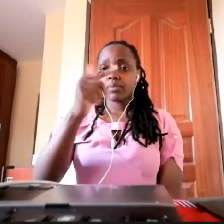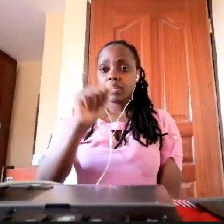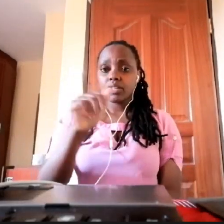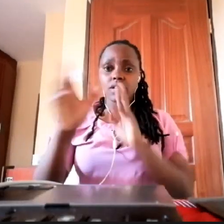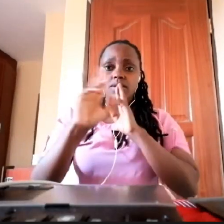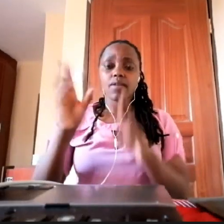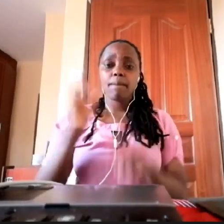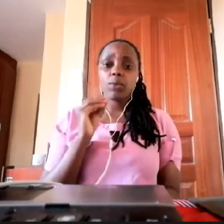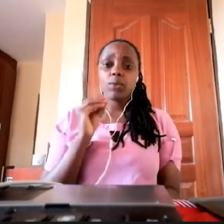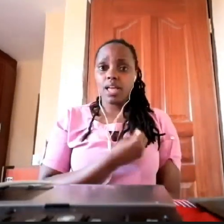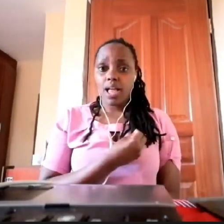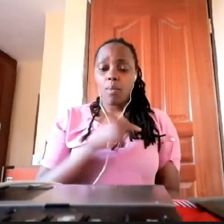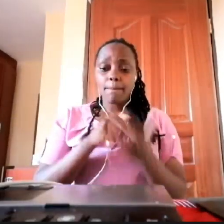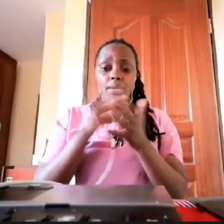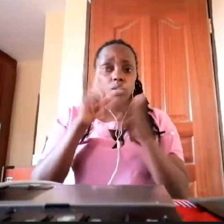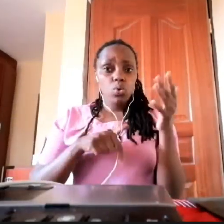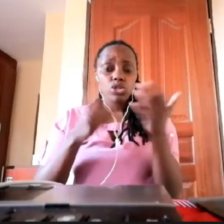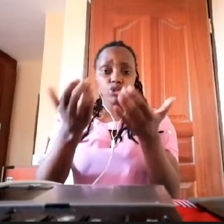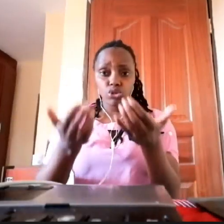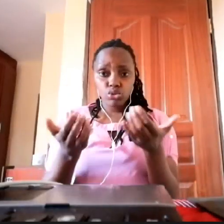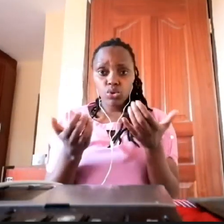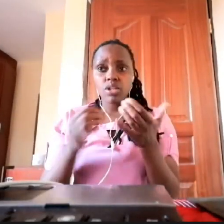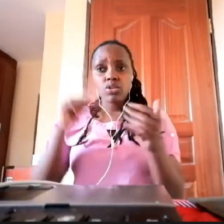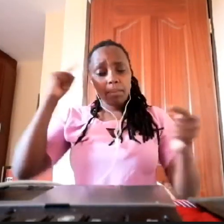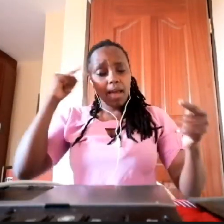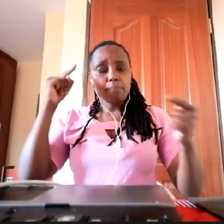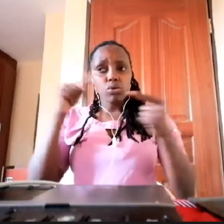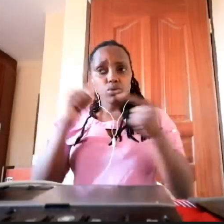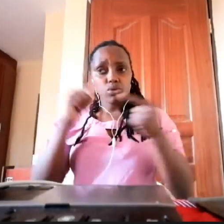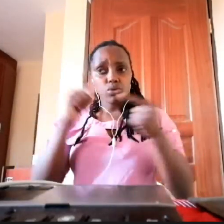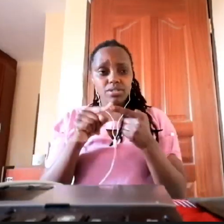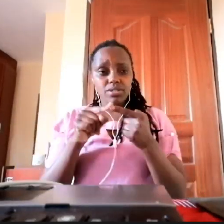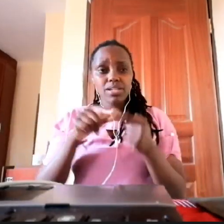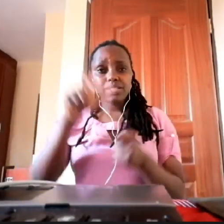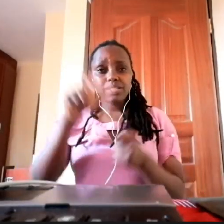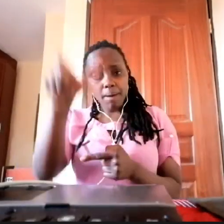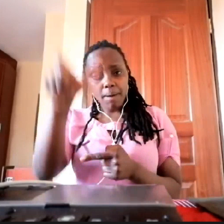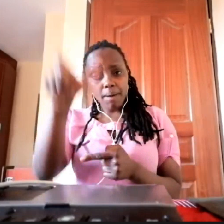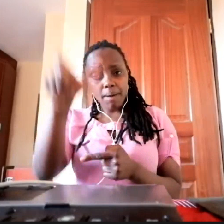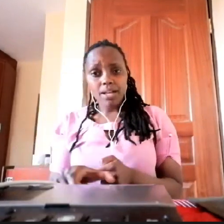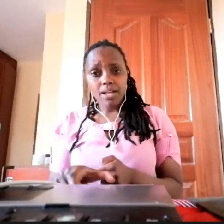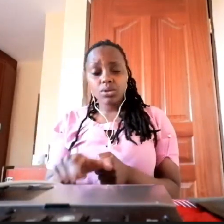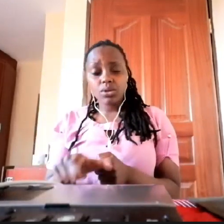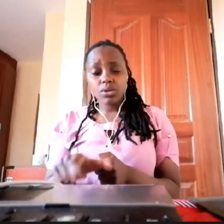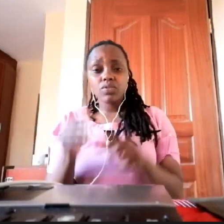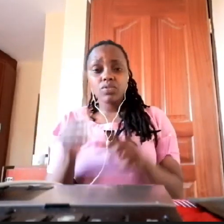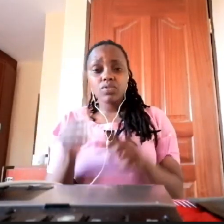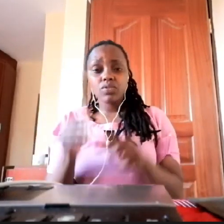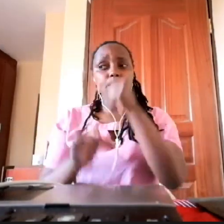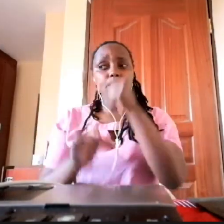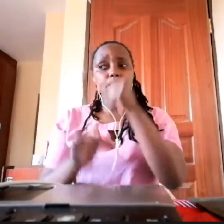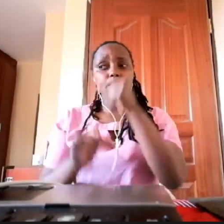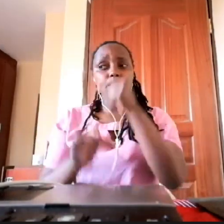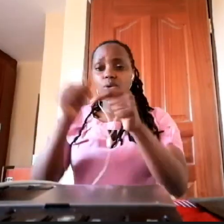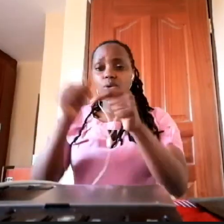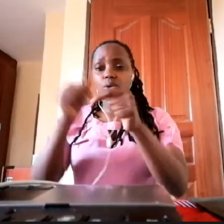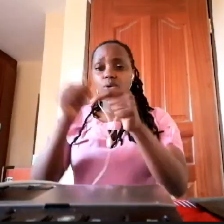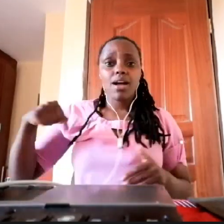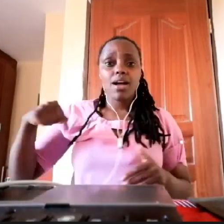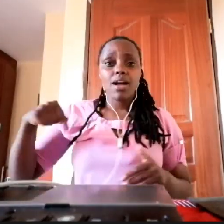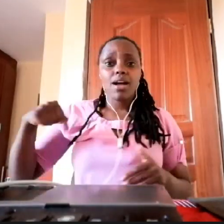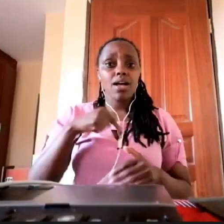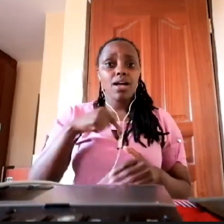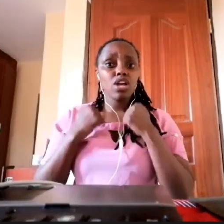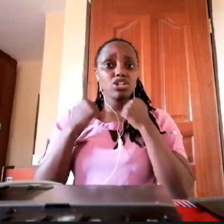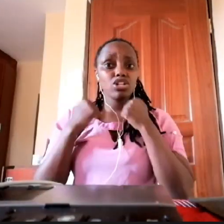reports. So you need to be a really objective person to lead a process like this. And I'm glad that we have very strong coalitions